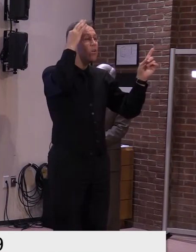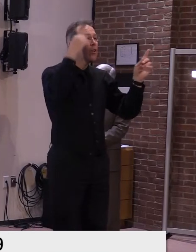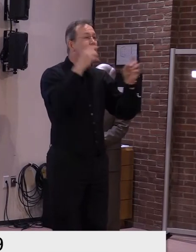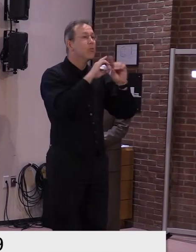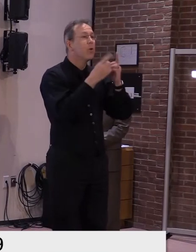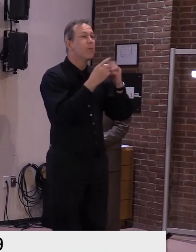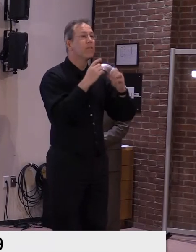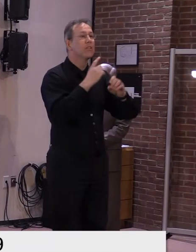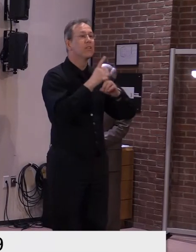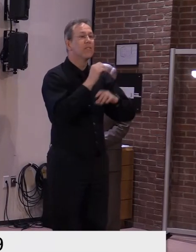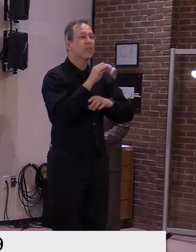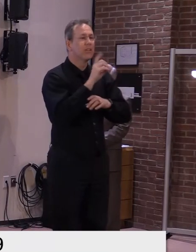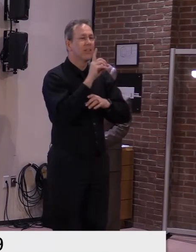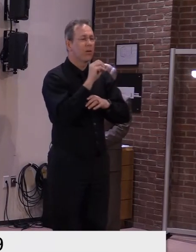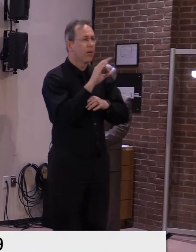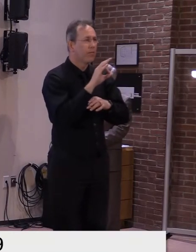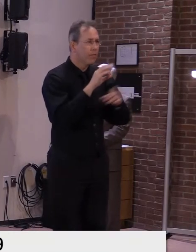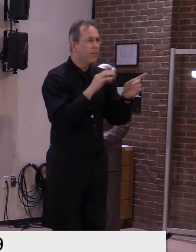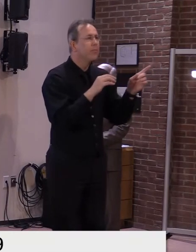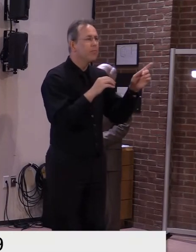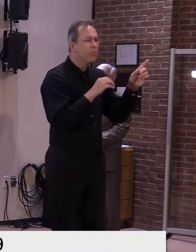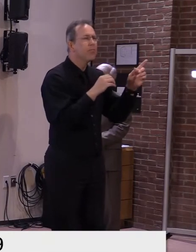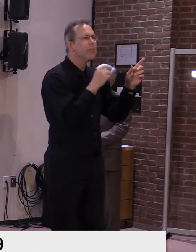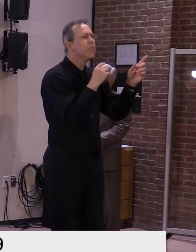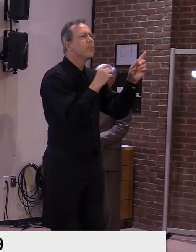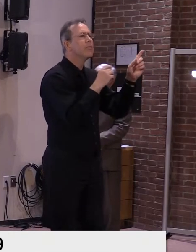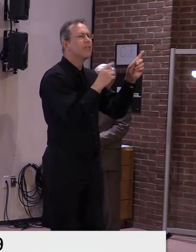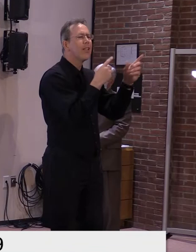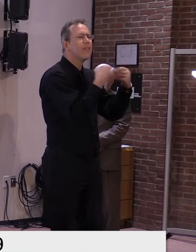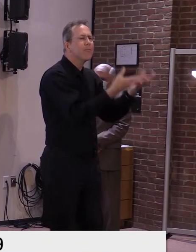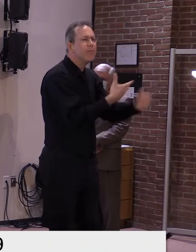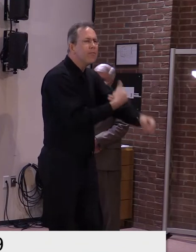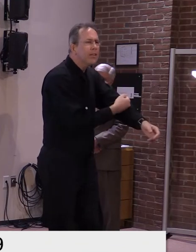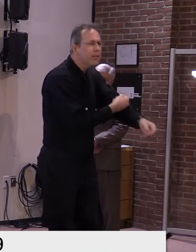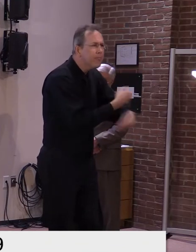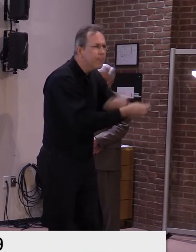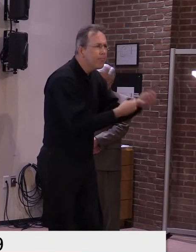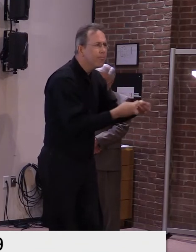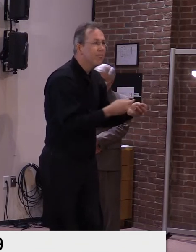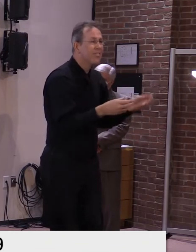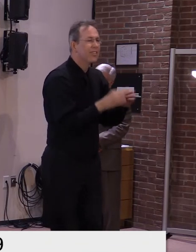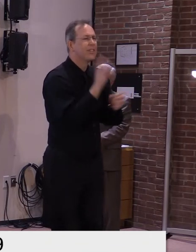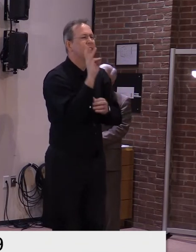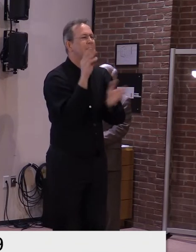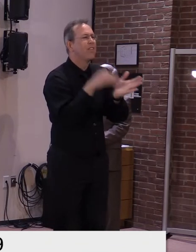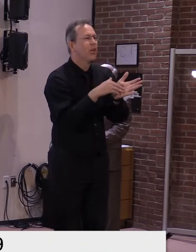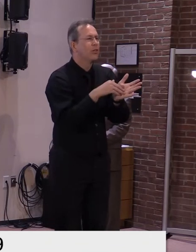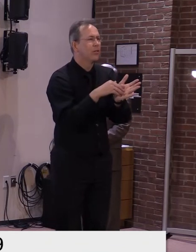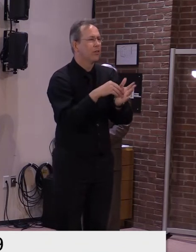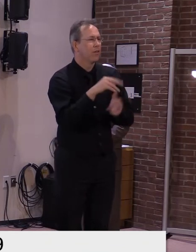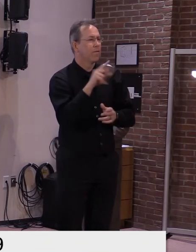that it's about 6,000 Vermonters, but we don't know specifically what age group and so forth. So